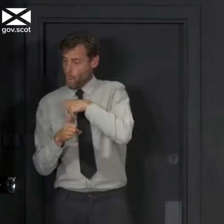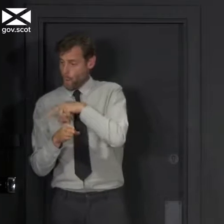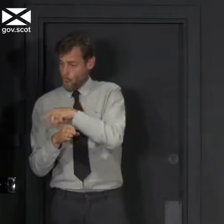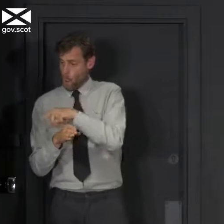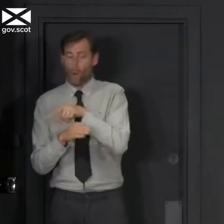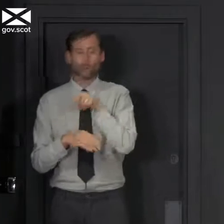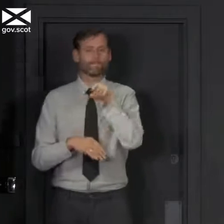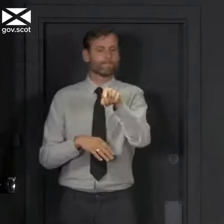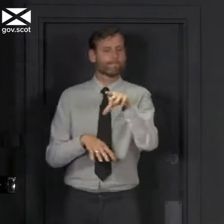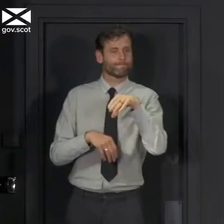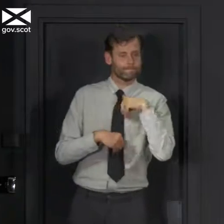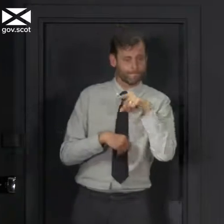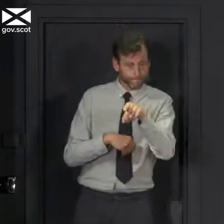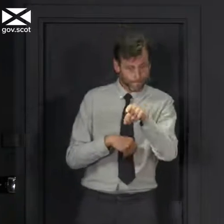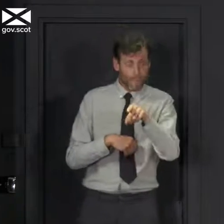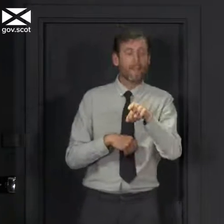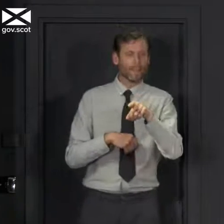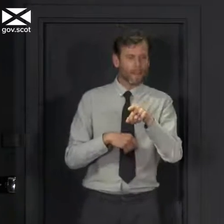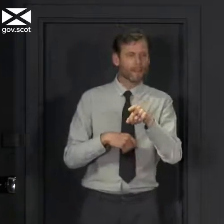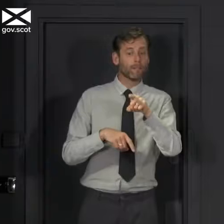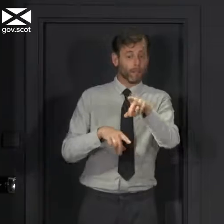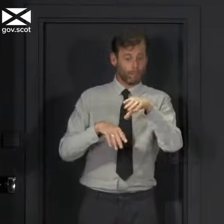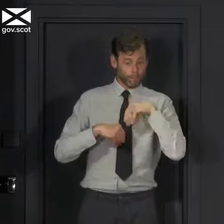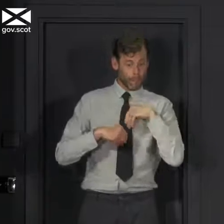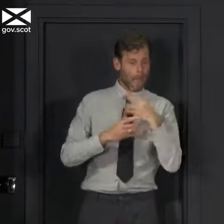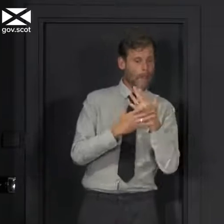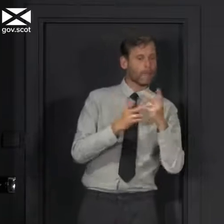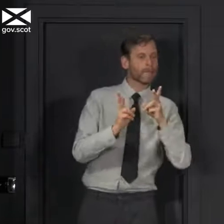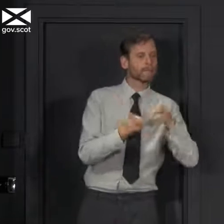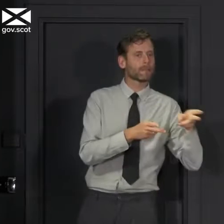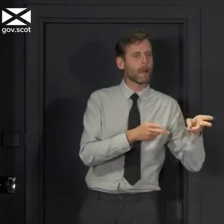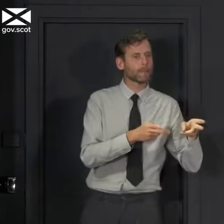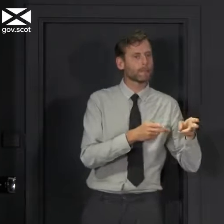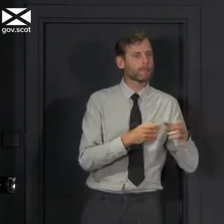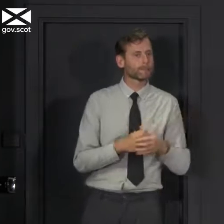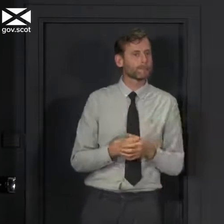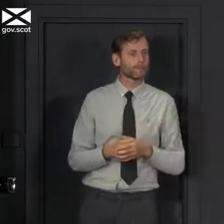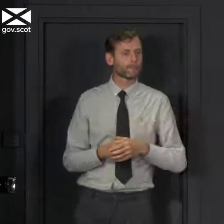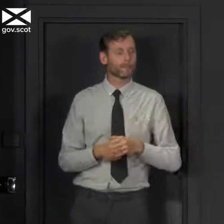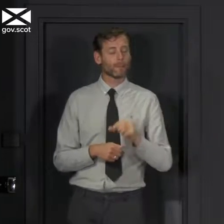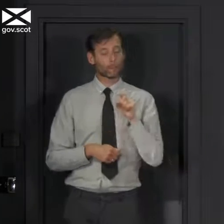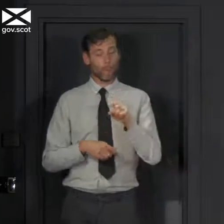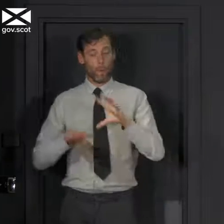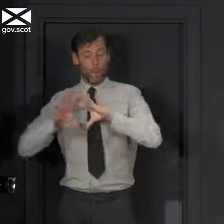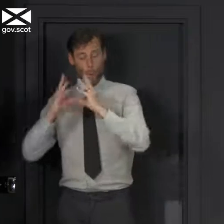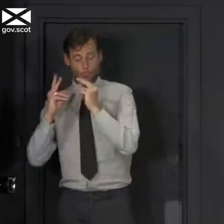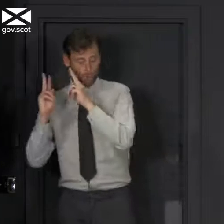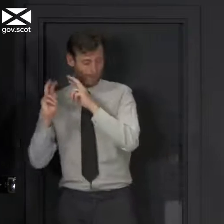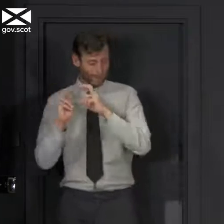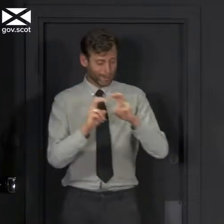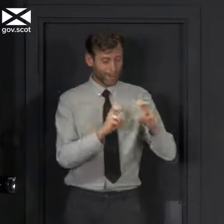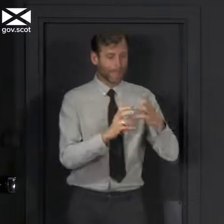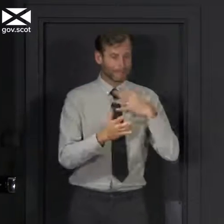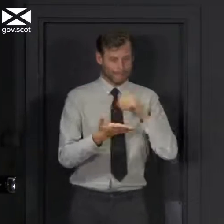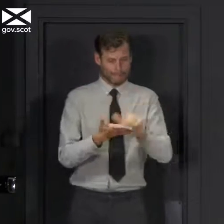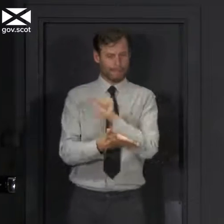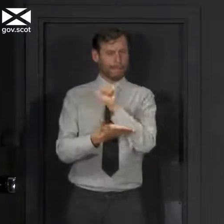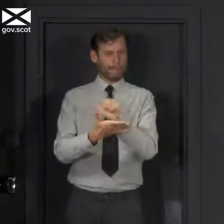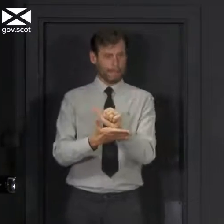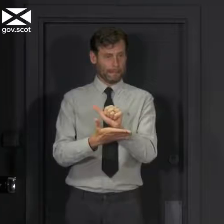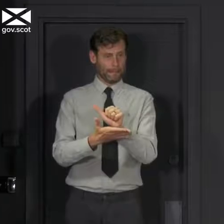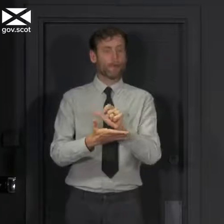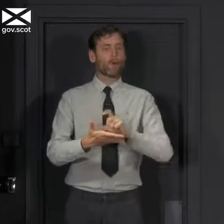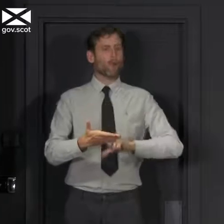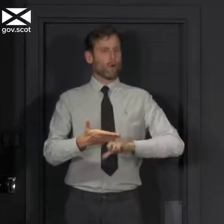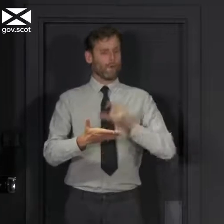to had it at the point when they were admitted. And all of that, having that data validated and being